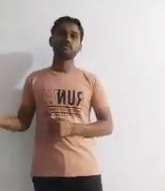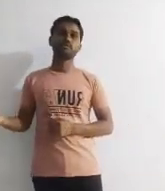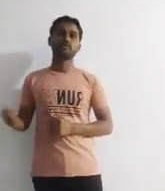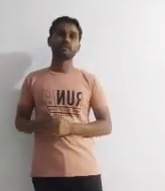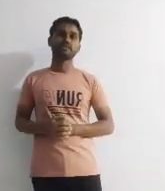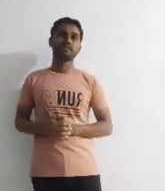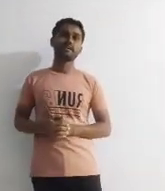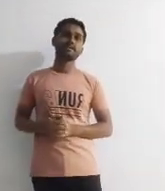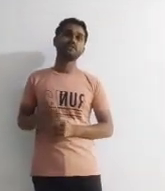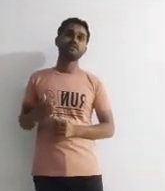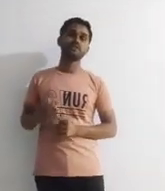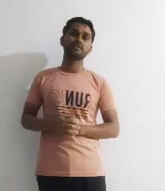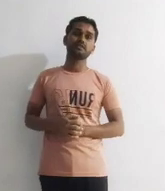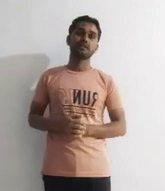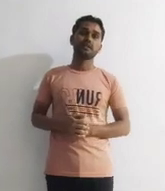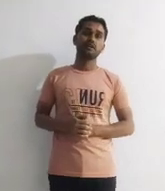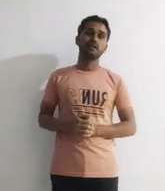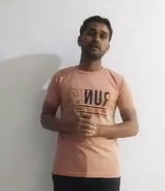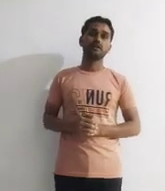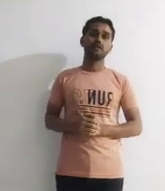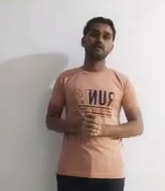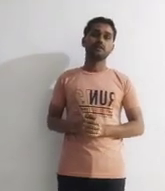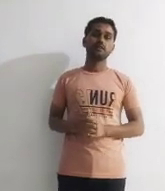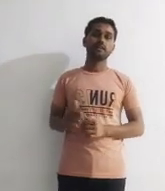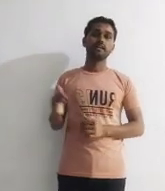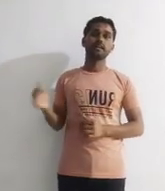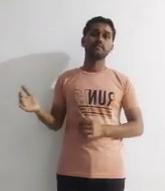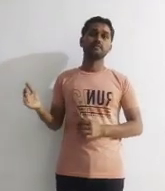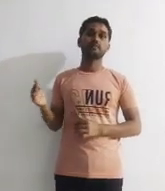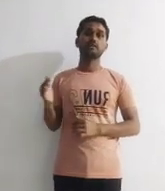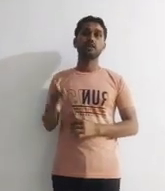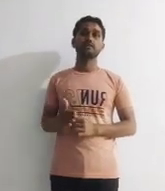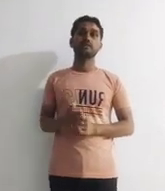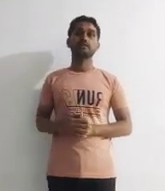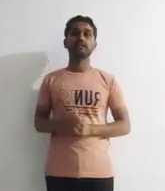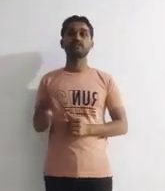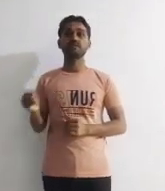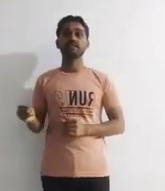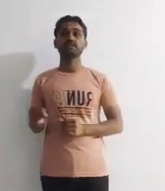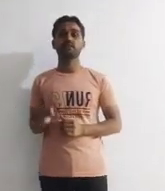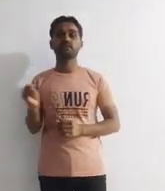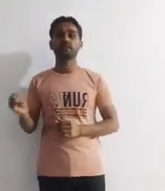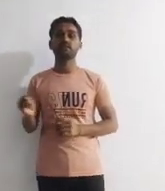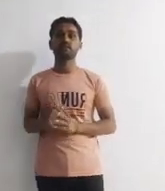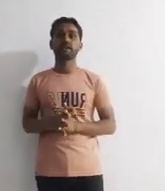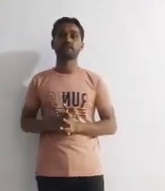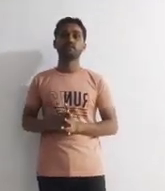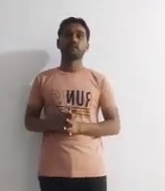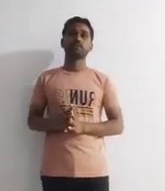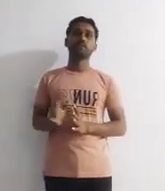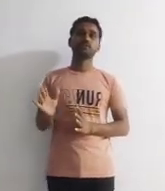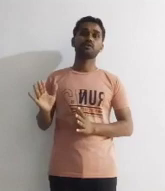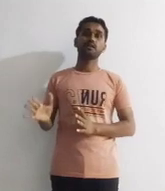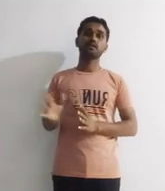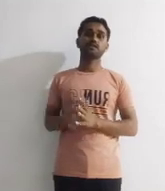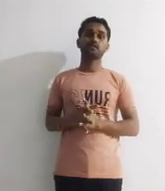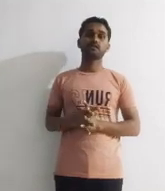before threads are execution. That time the another thread is waiting for the particular